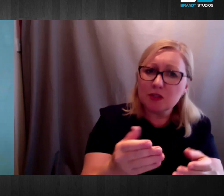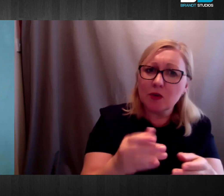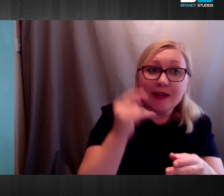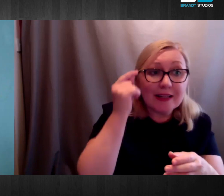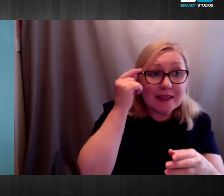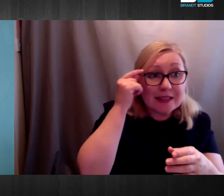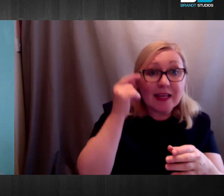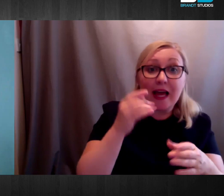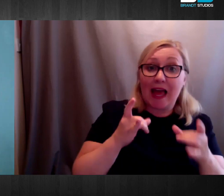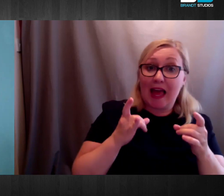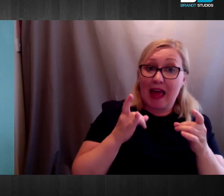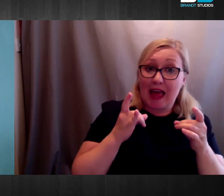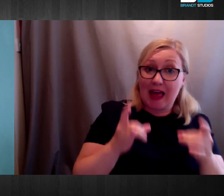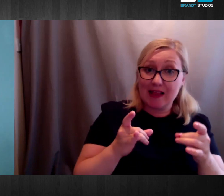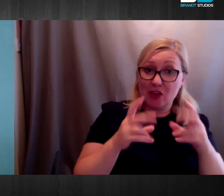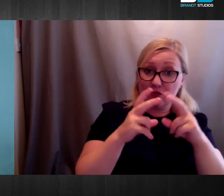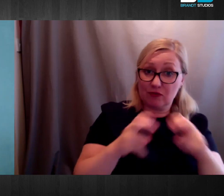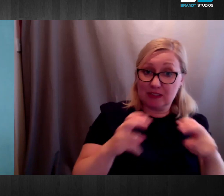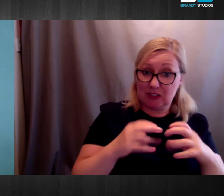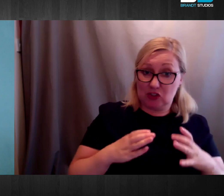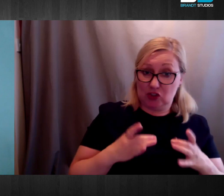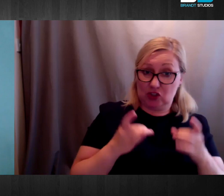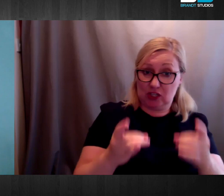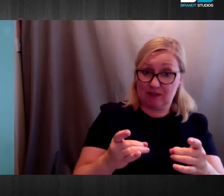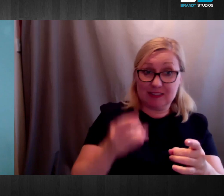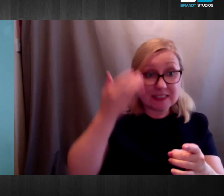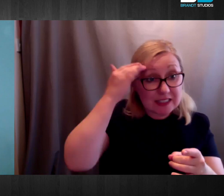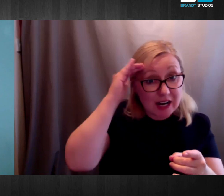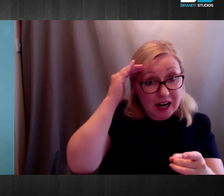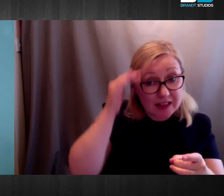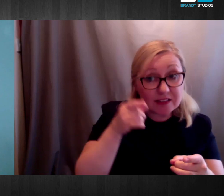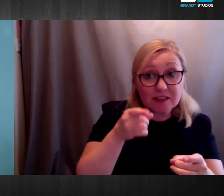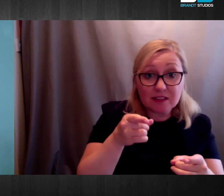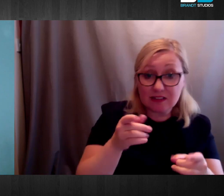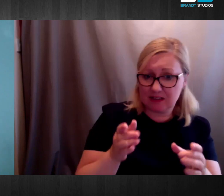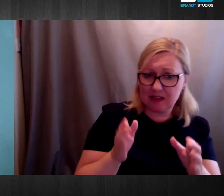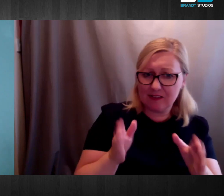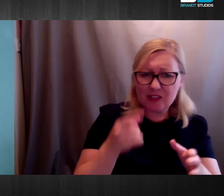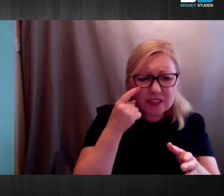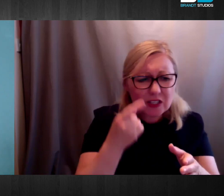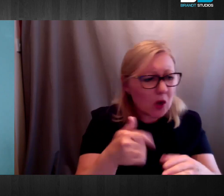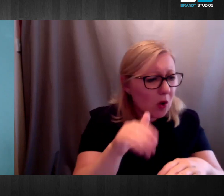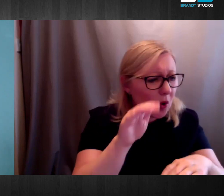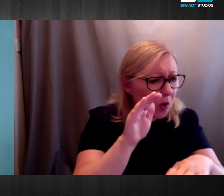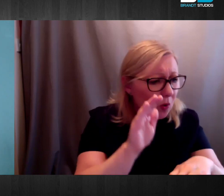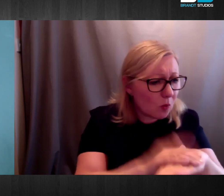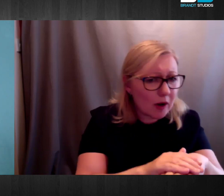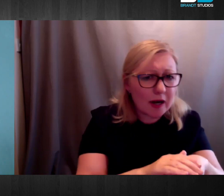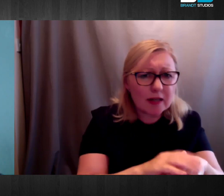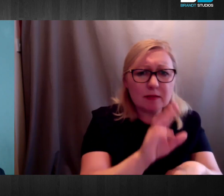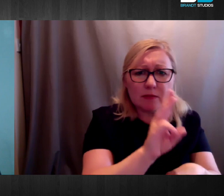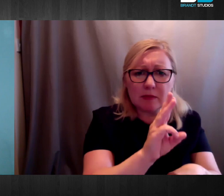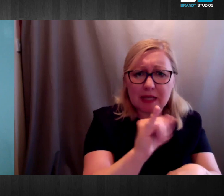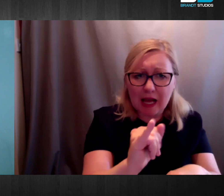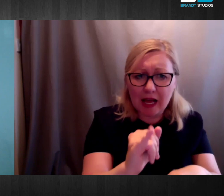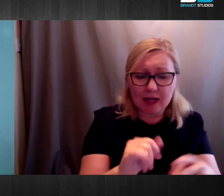as Ivro said, have already looked at where is patient involvement, what are the risks? And the risks are that